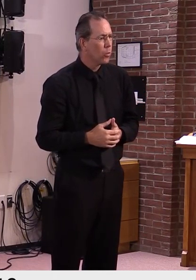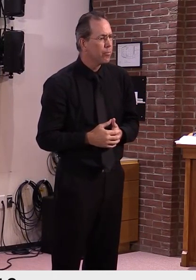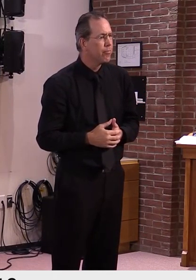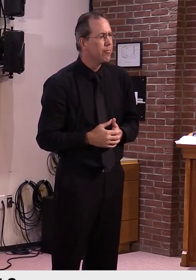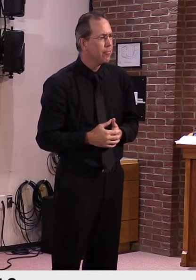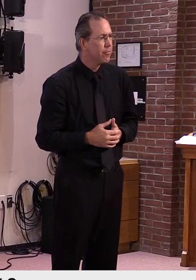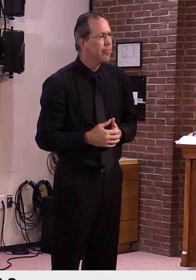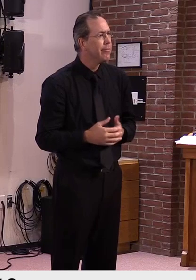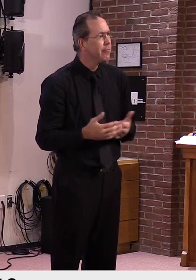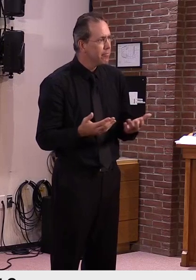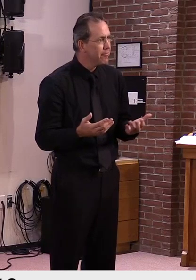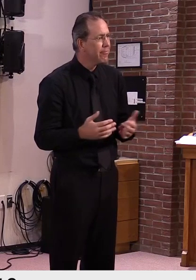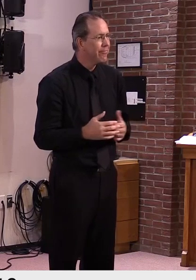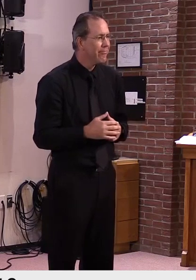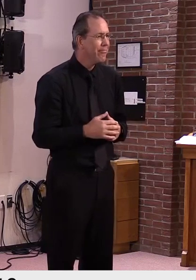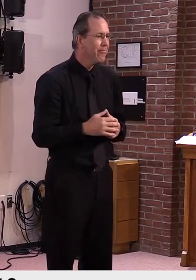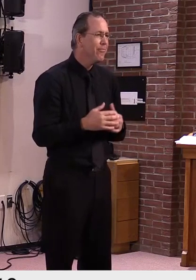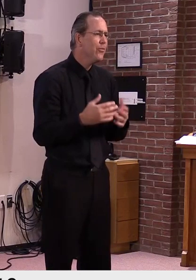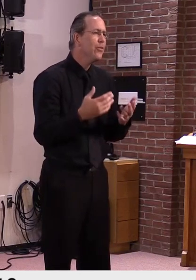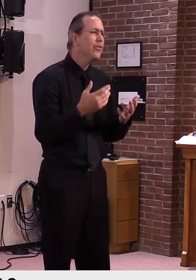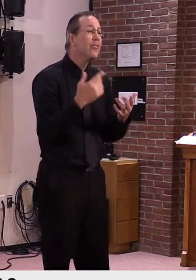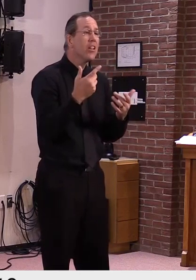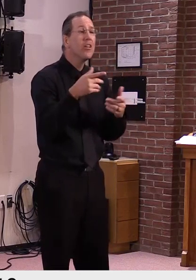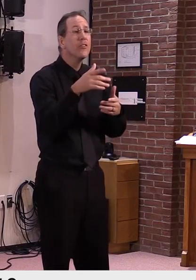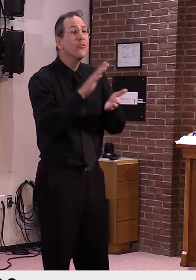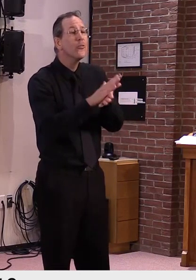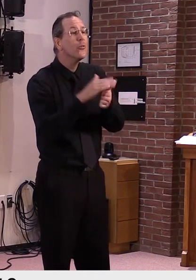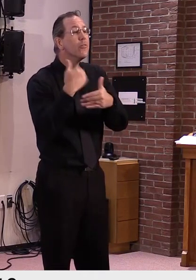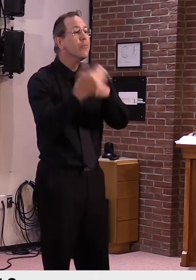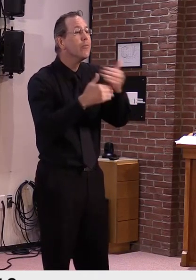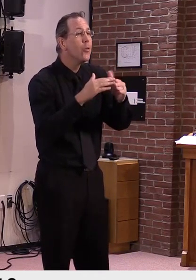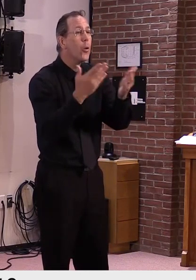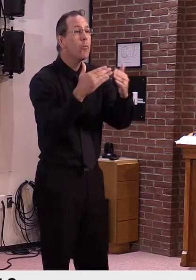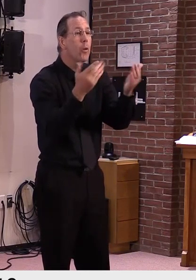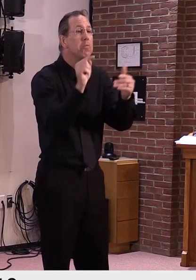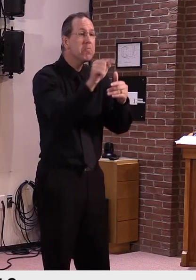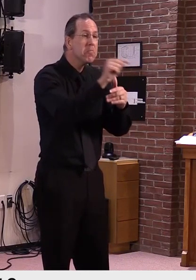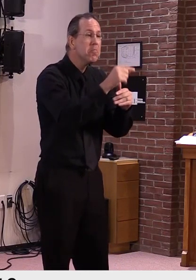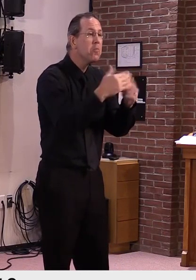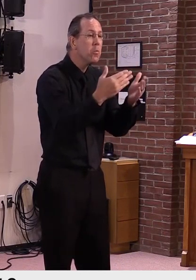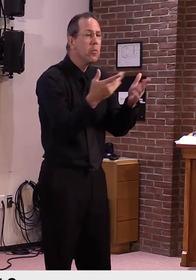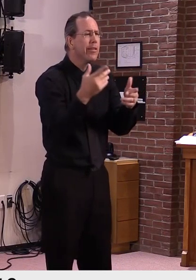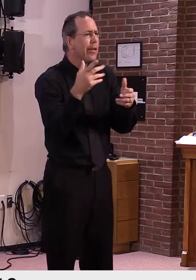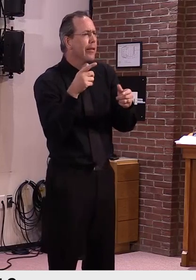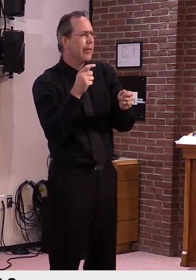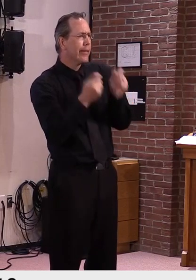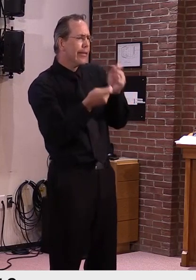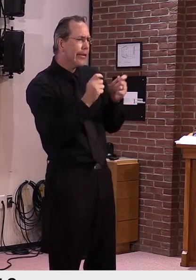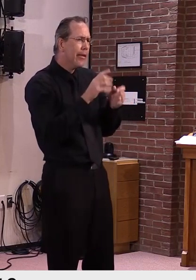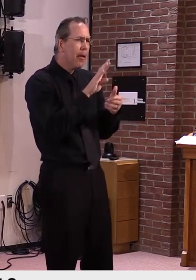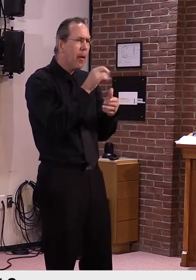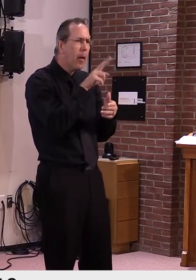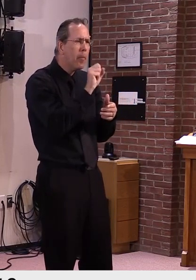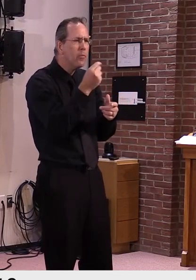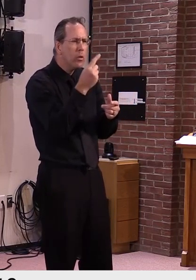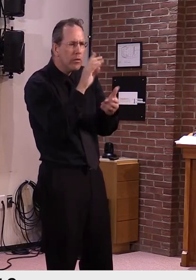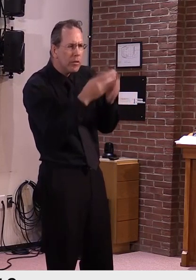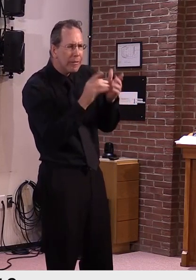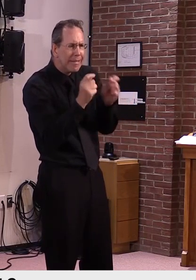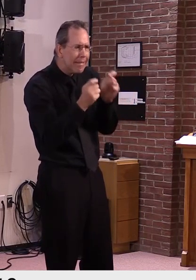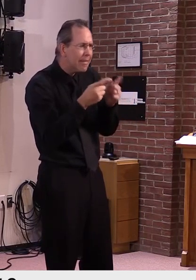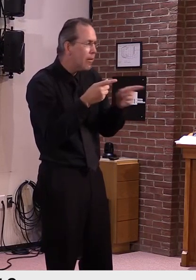As soon as schools come back full time in person, we'll have to adjust there. If there continues to be remote or learning,